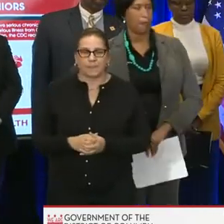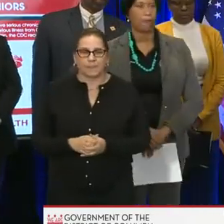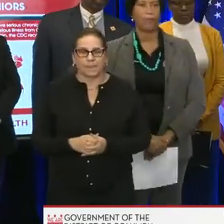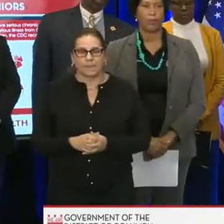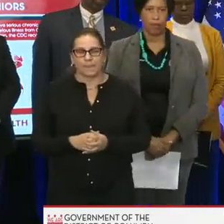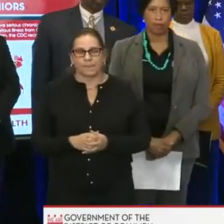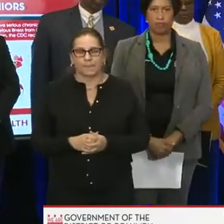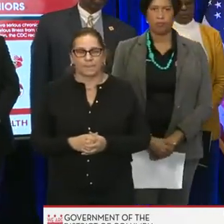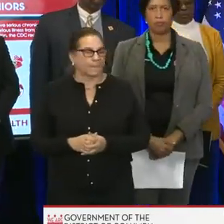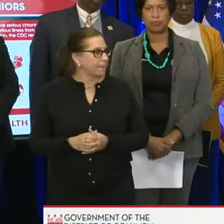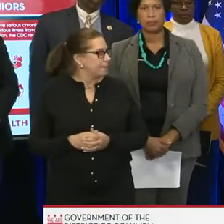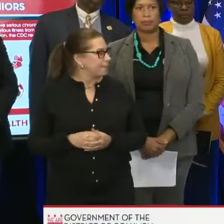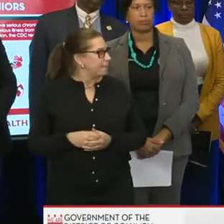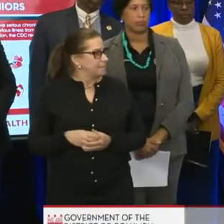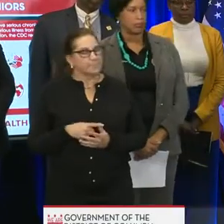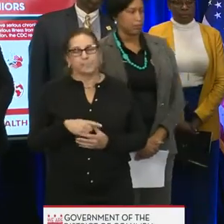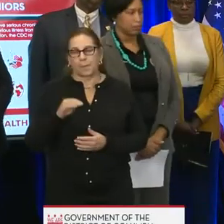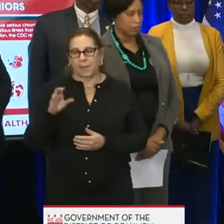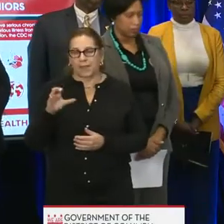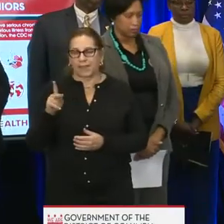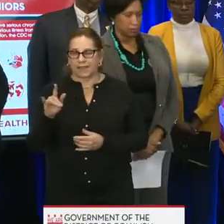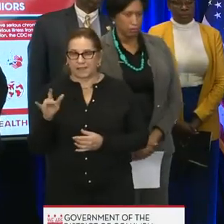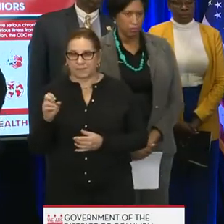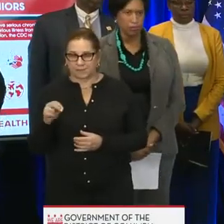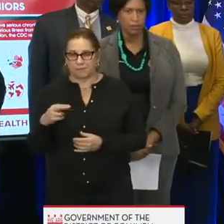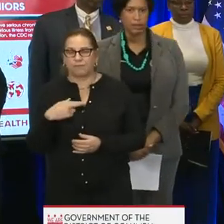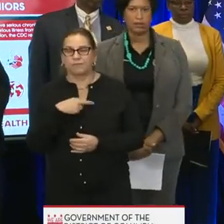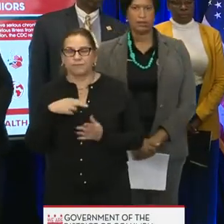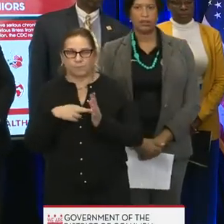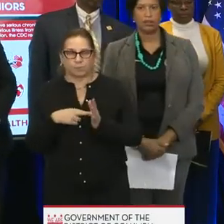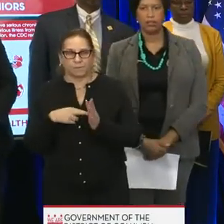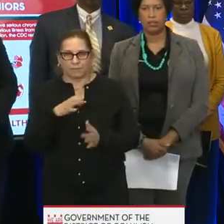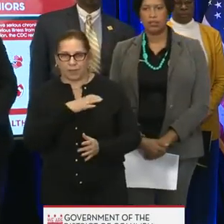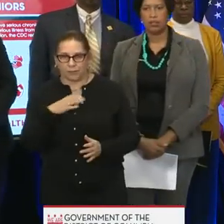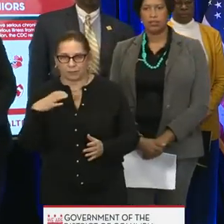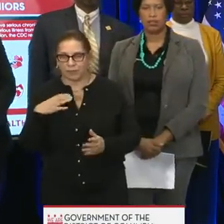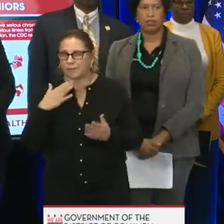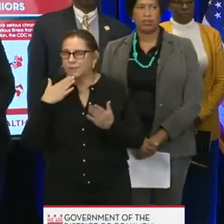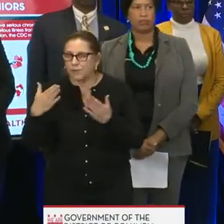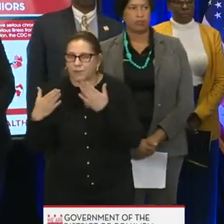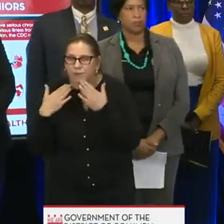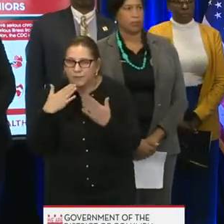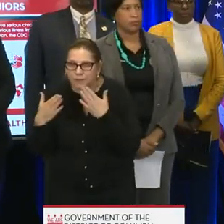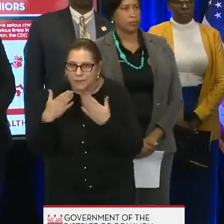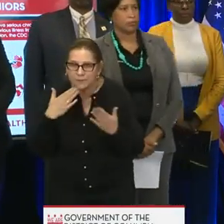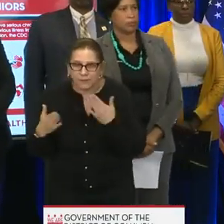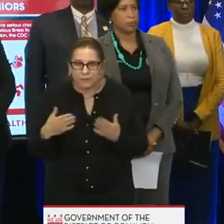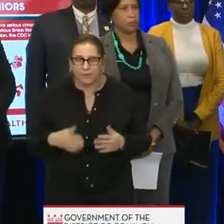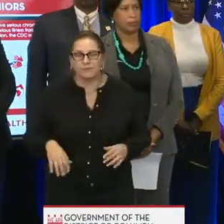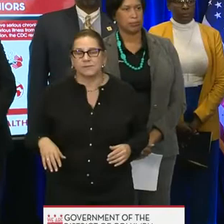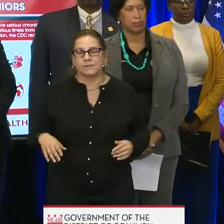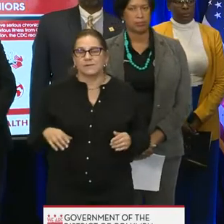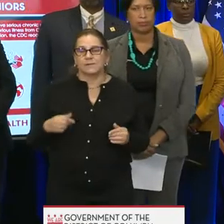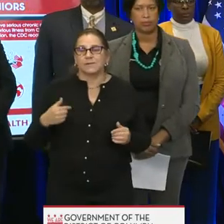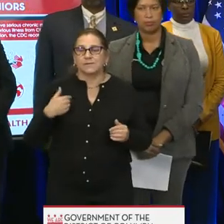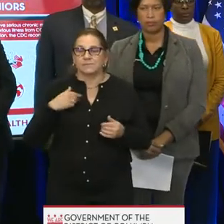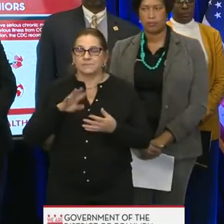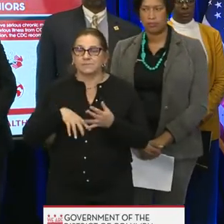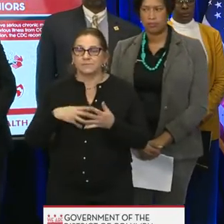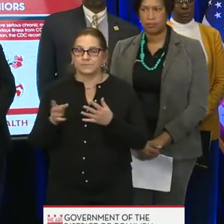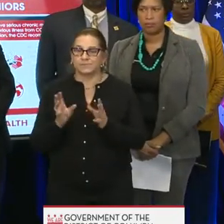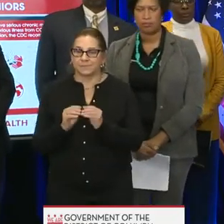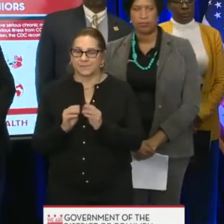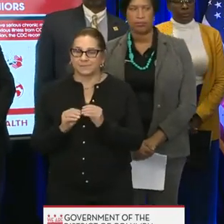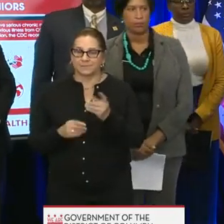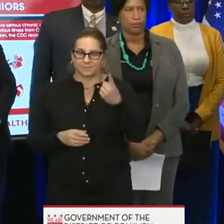Thank you, Mayor Bowser, and good afternoon to everyone. The council has a scheduled committee of the whole meeting next Tuesday, and we will have an